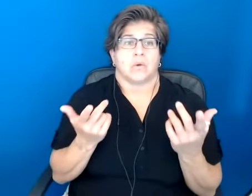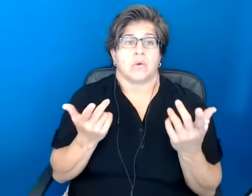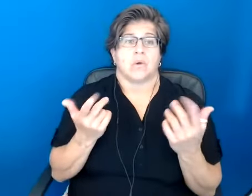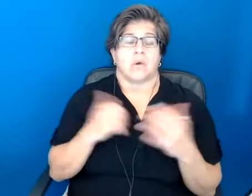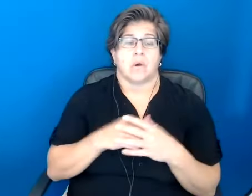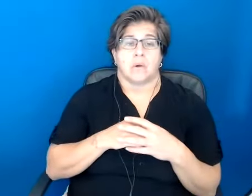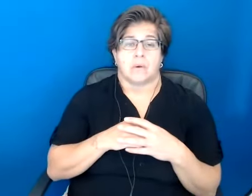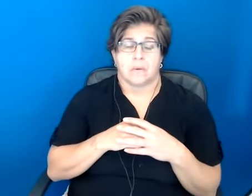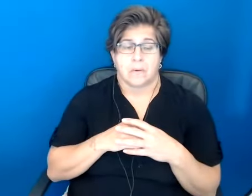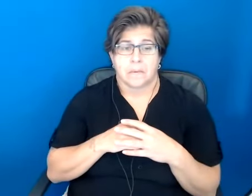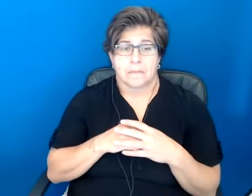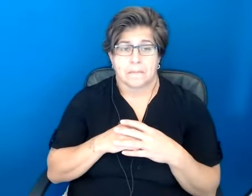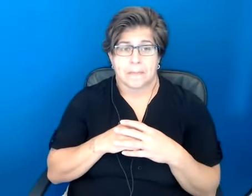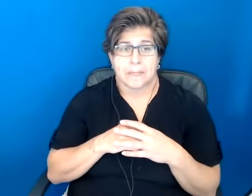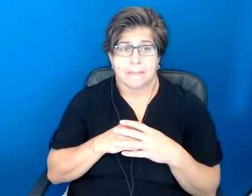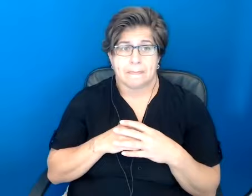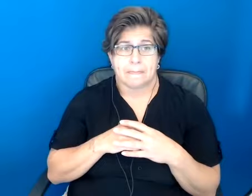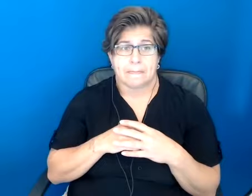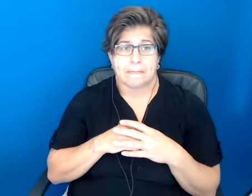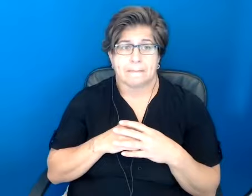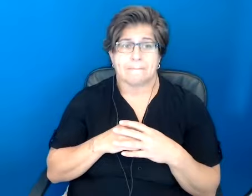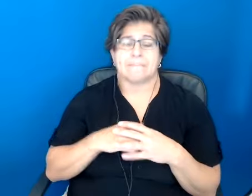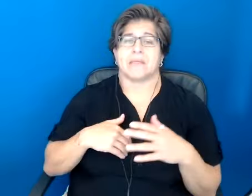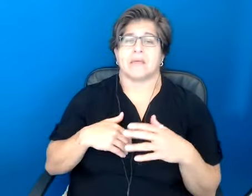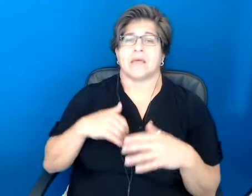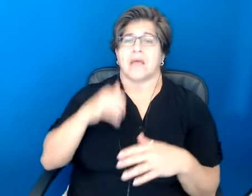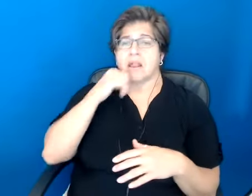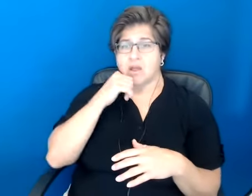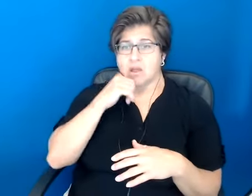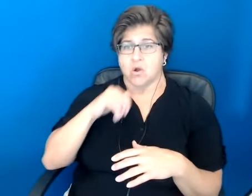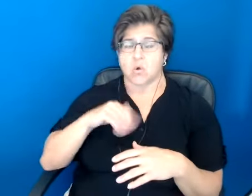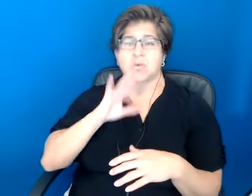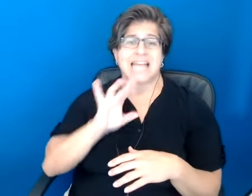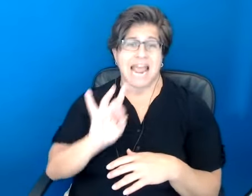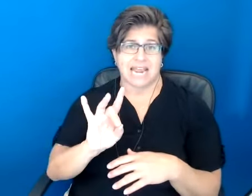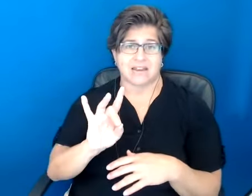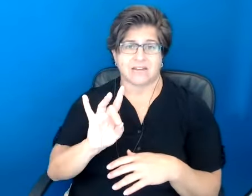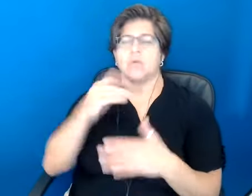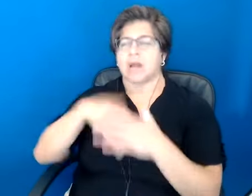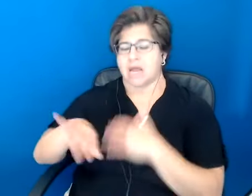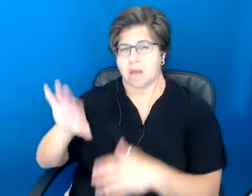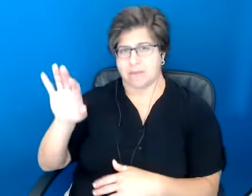I didn't know whether to get divorced. I didn't know whether I just didn't know what to do. But I came in here and had a wee